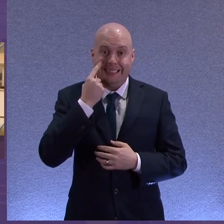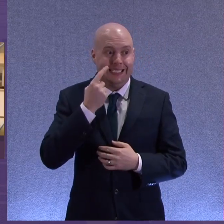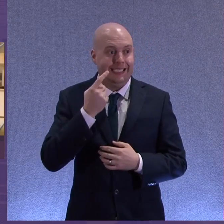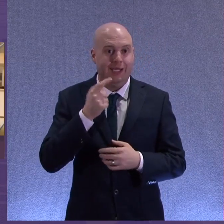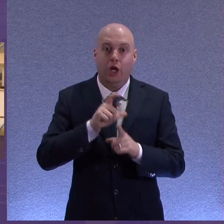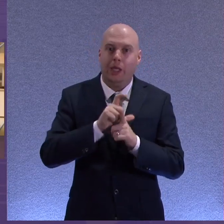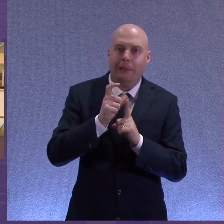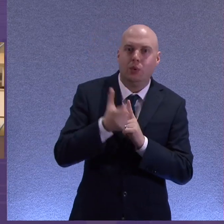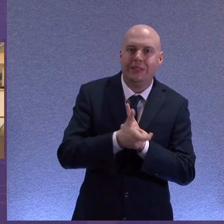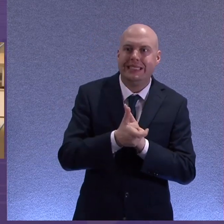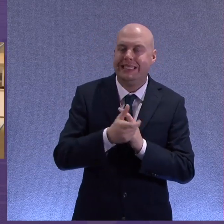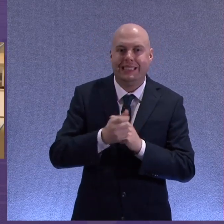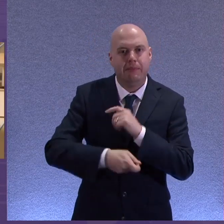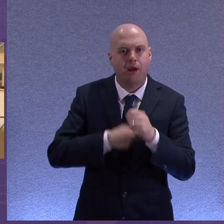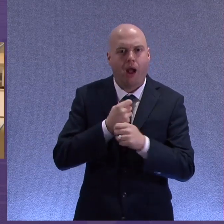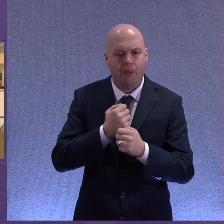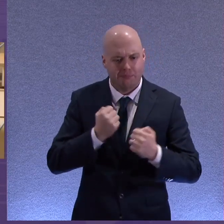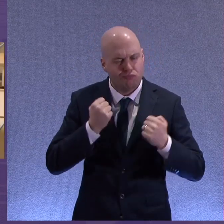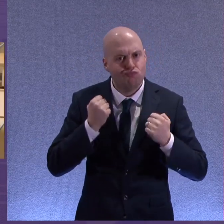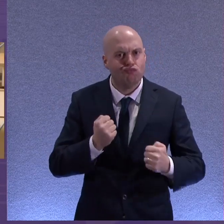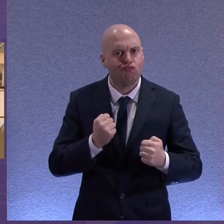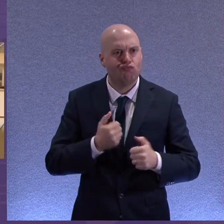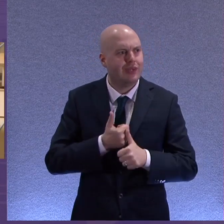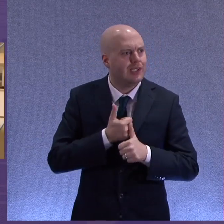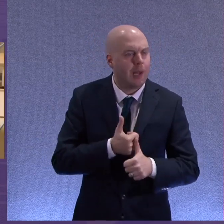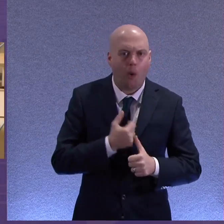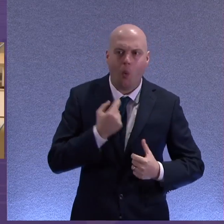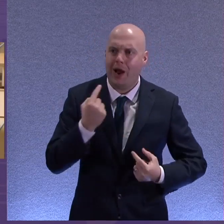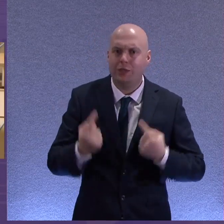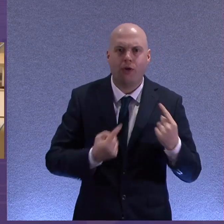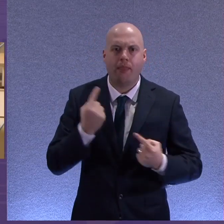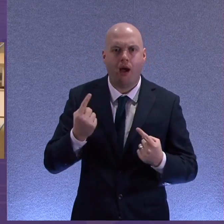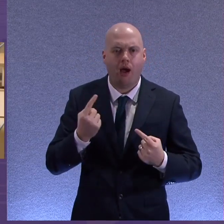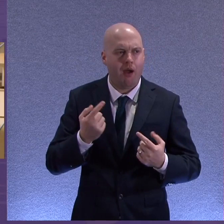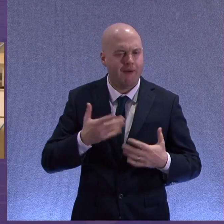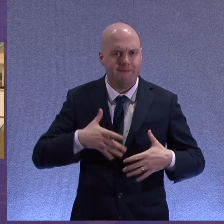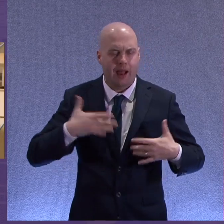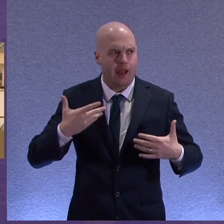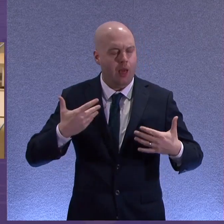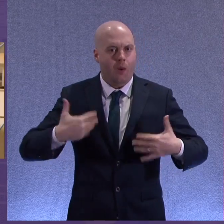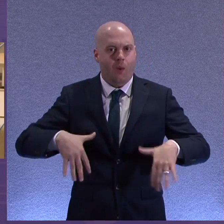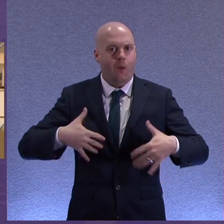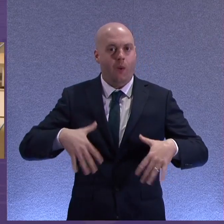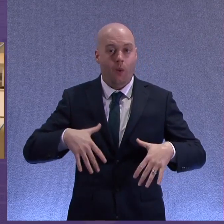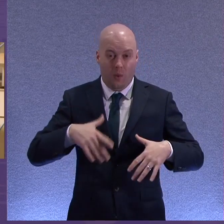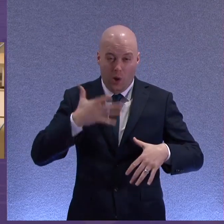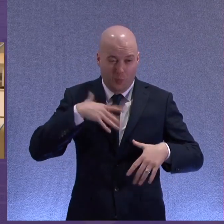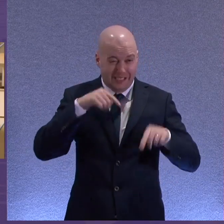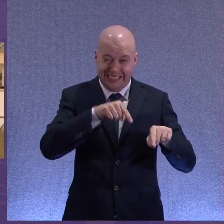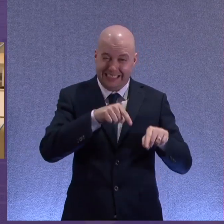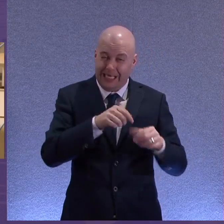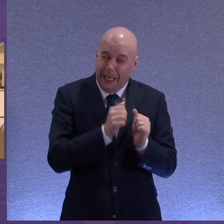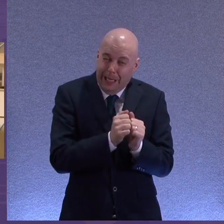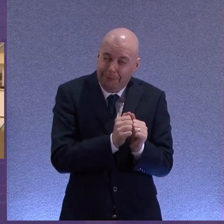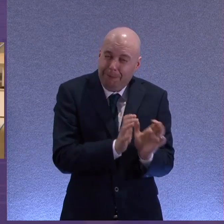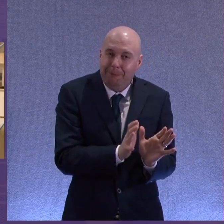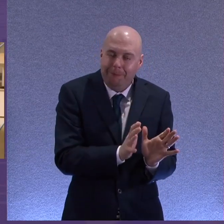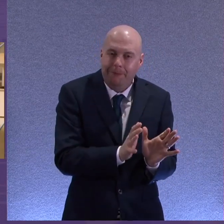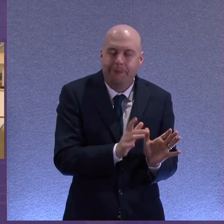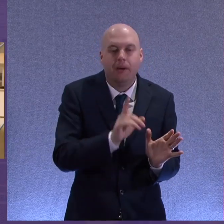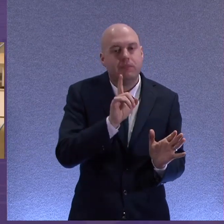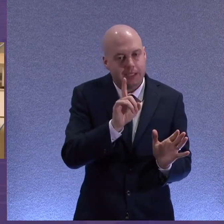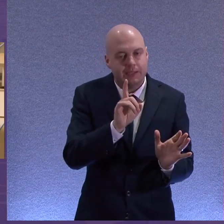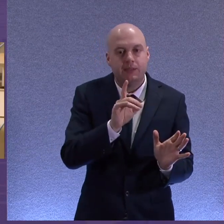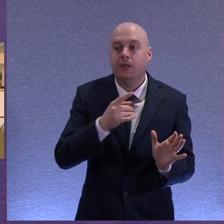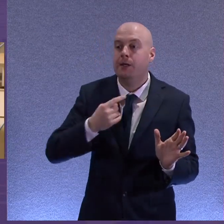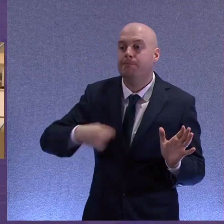communities, and that is certainly something to hold on to and be inspired by. In terms of the specific point, we're very clear we want that voluntary